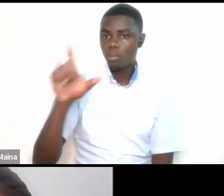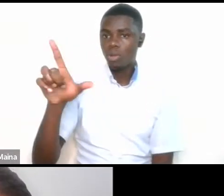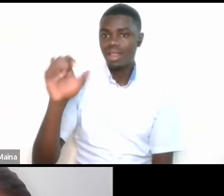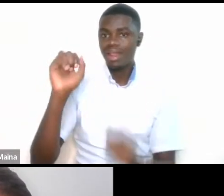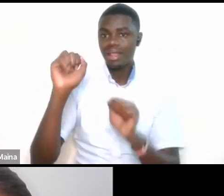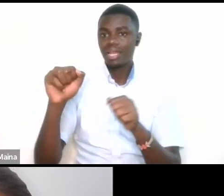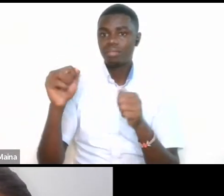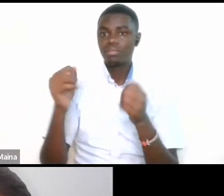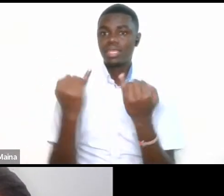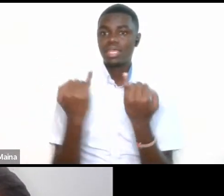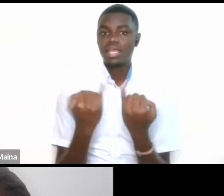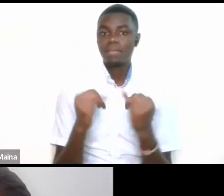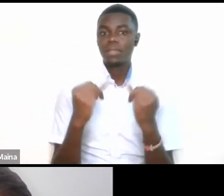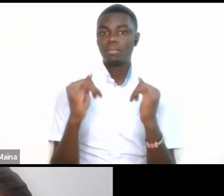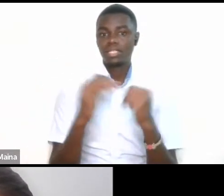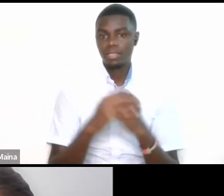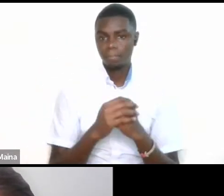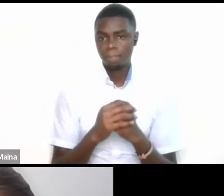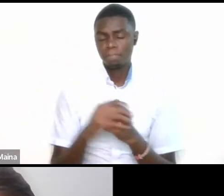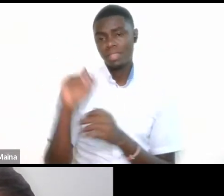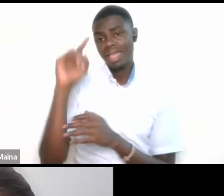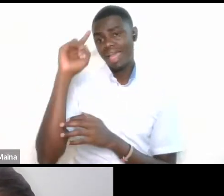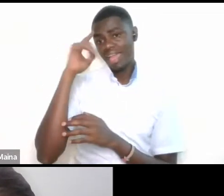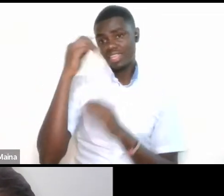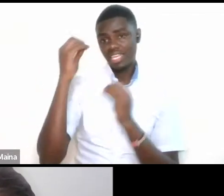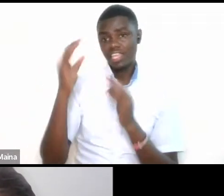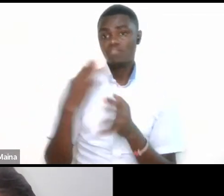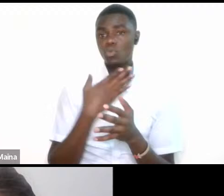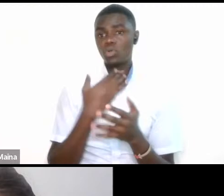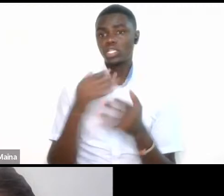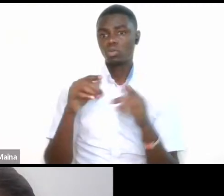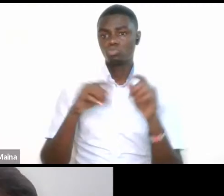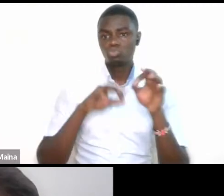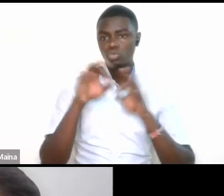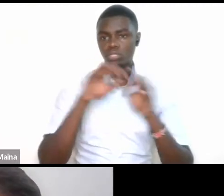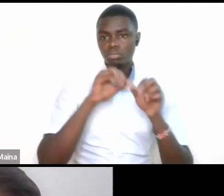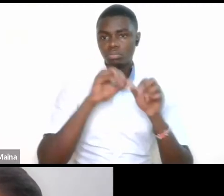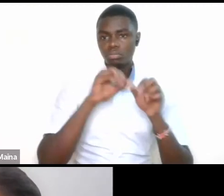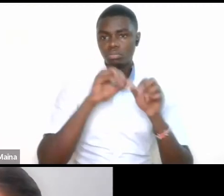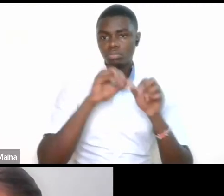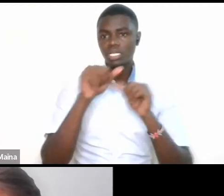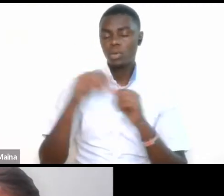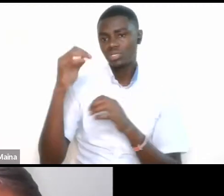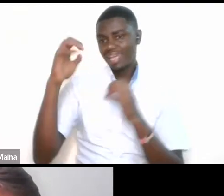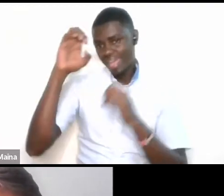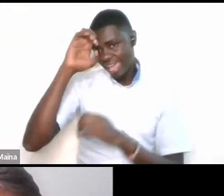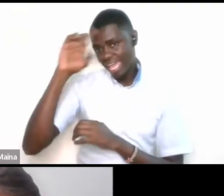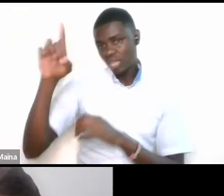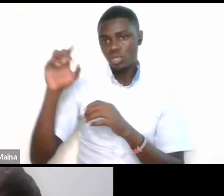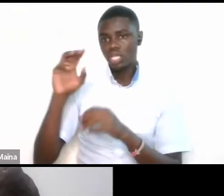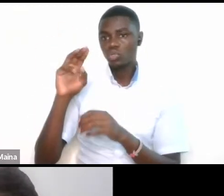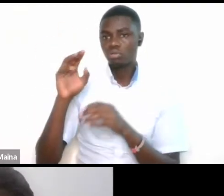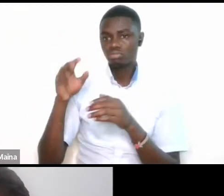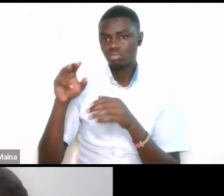pedagogy, then you need to transform how we understand education.